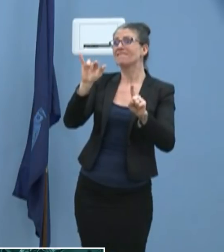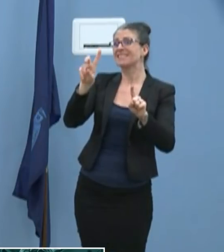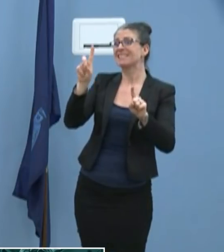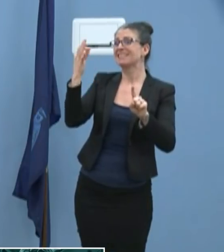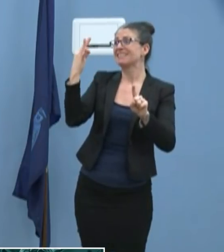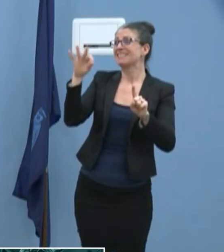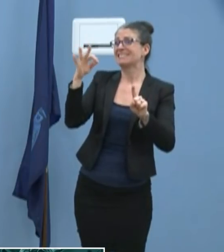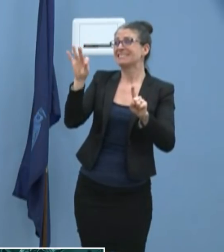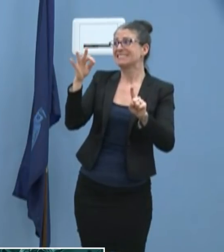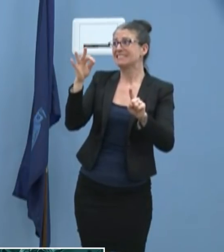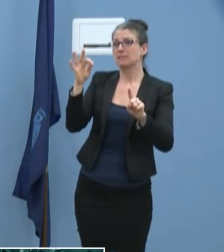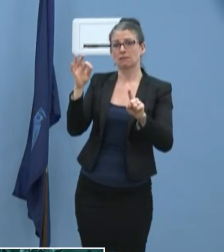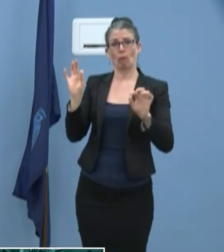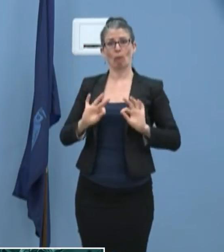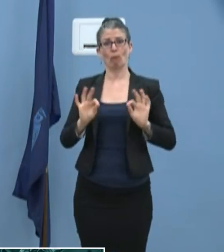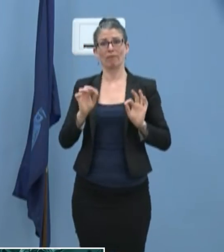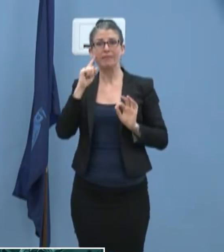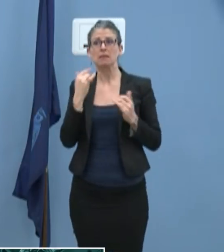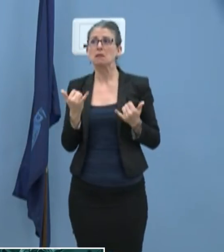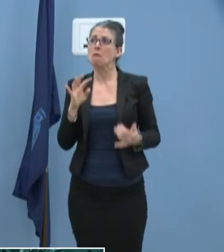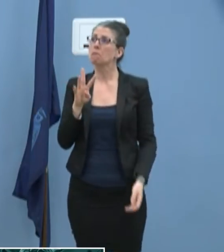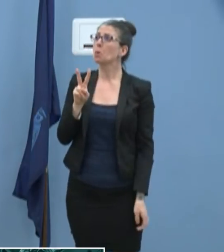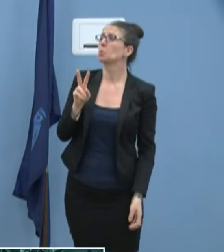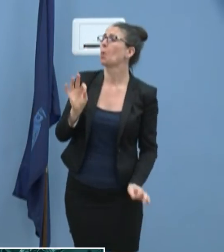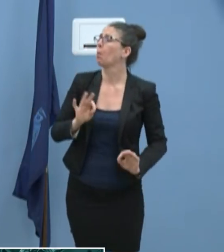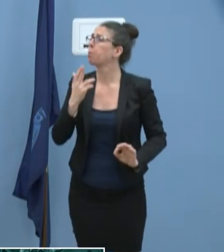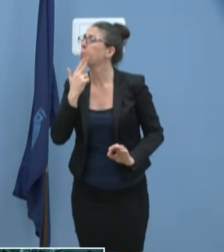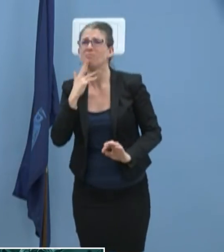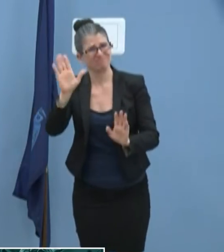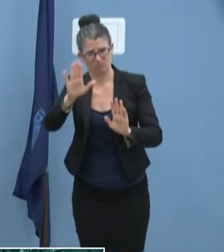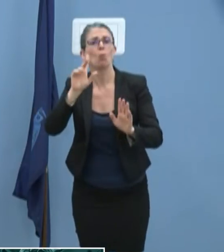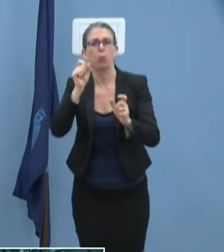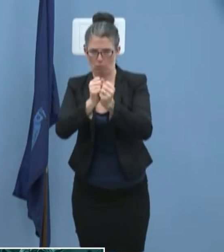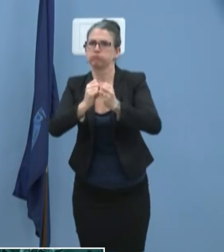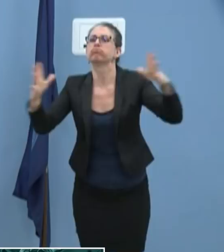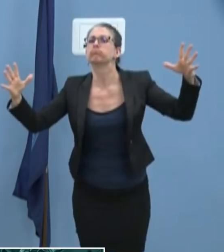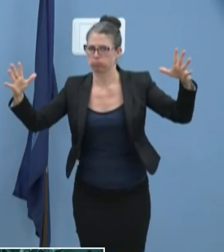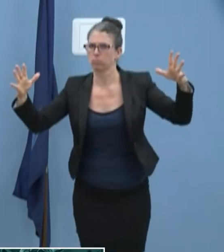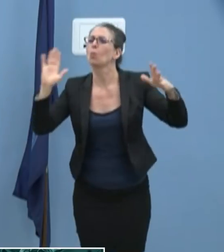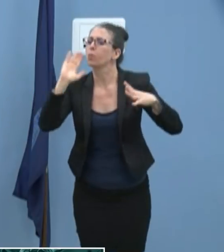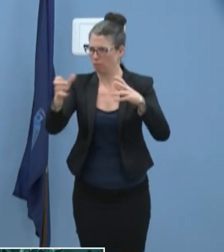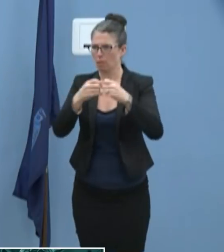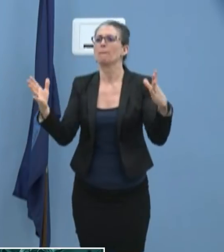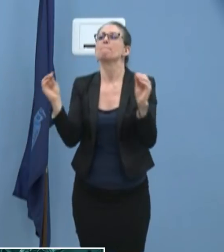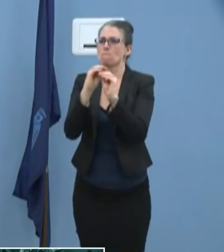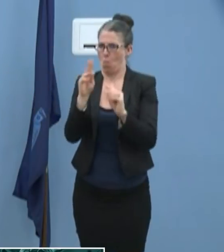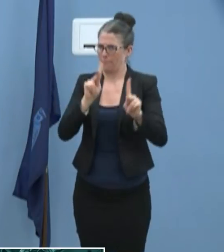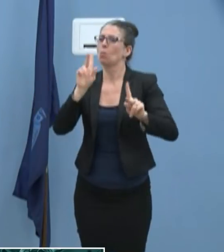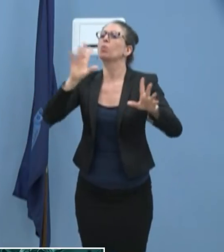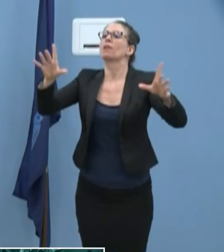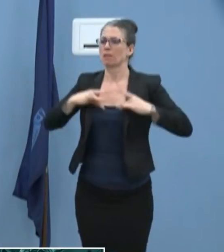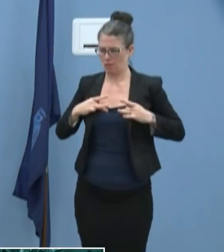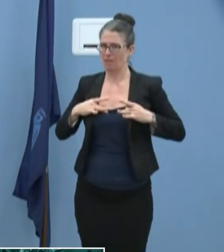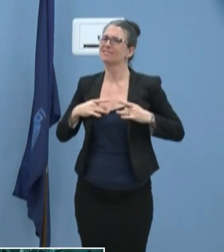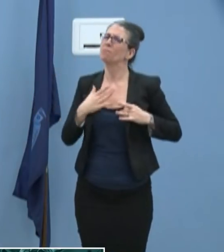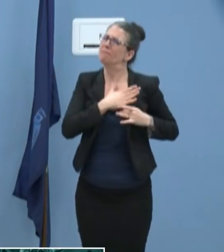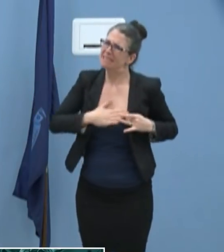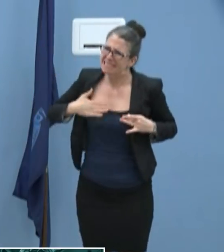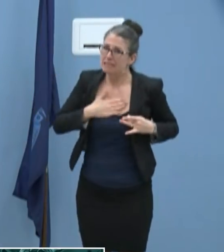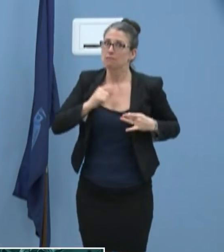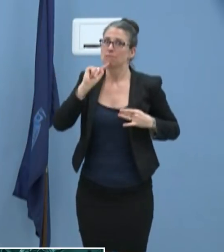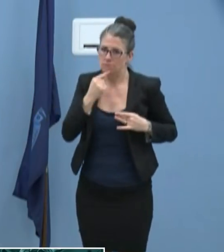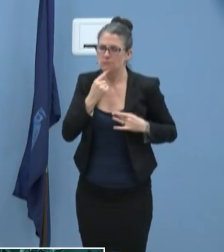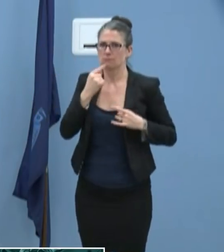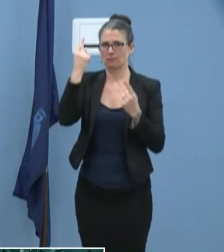Experts have been clear that implementing social distancing that includes these measures is the most effective